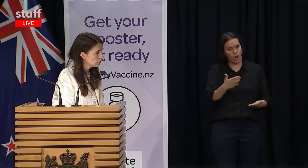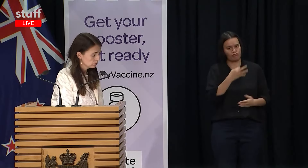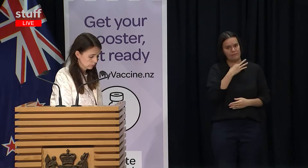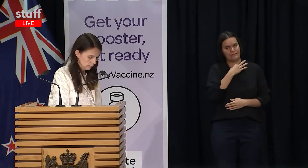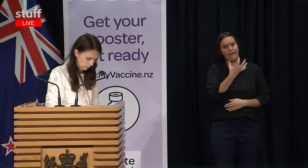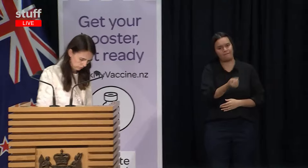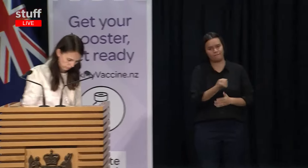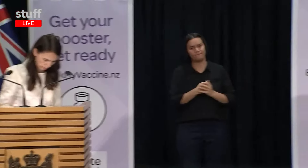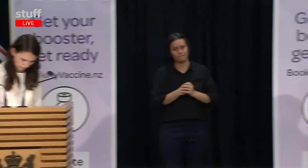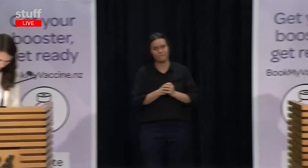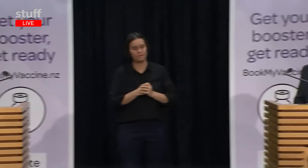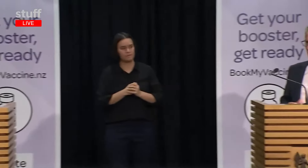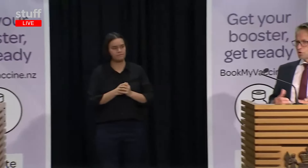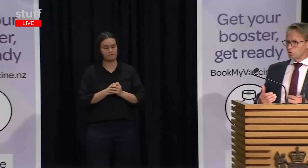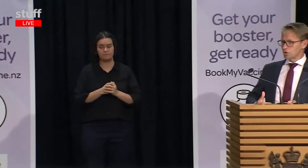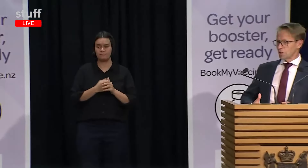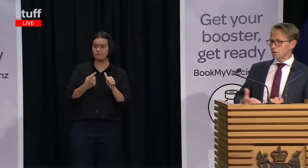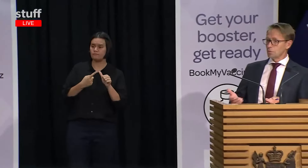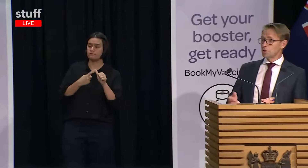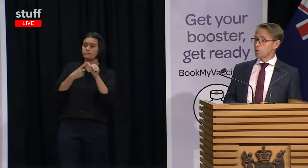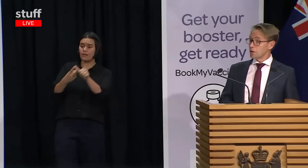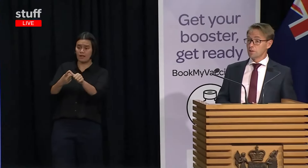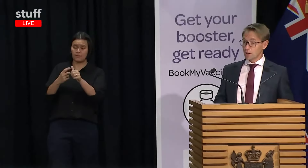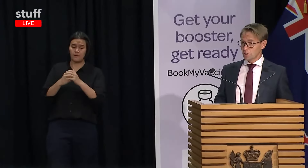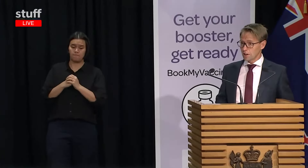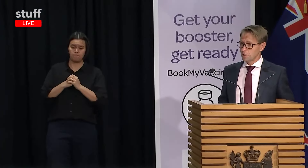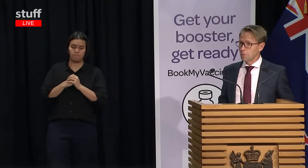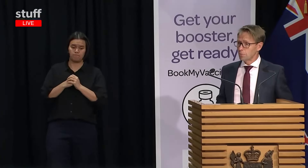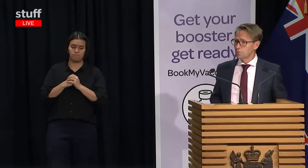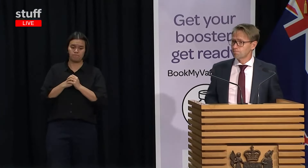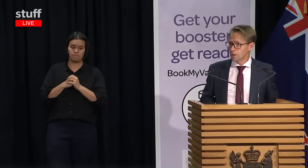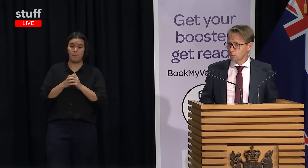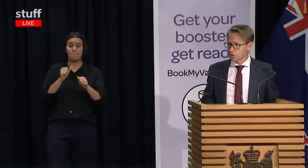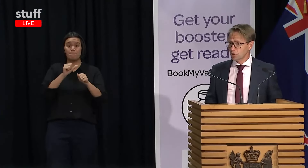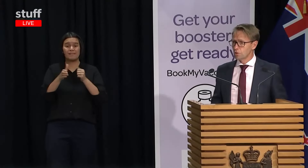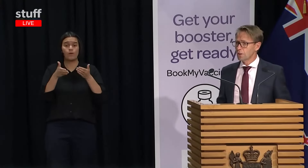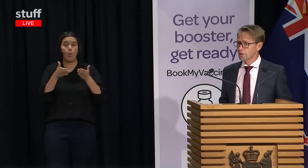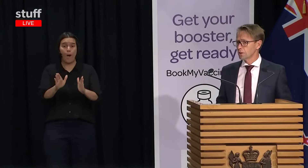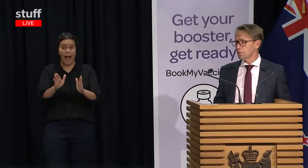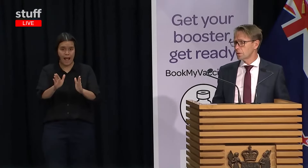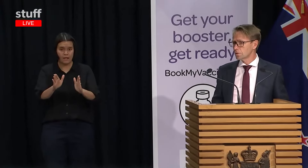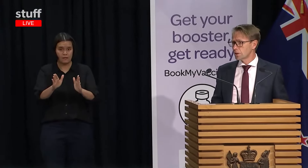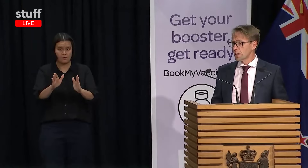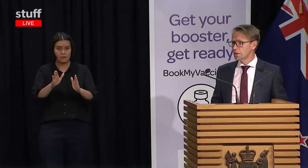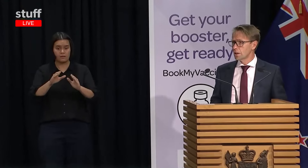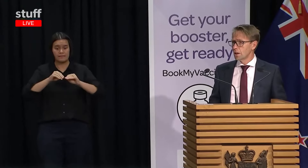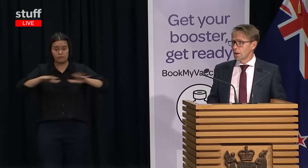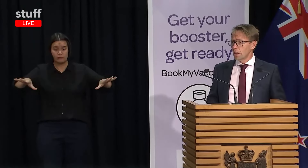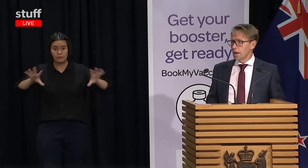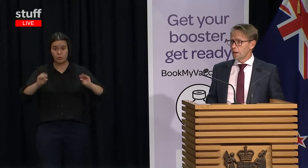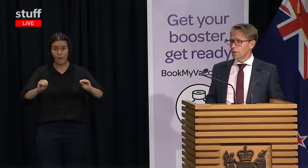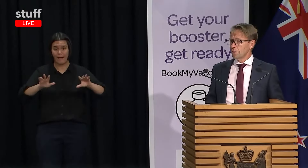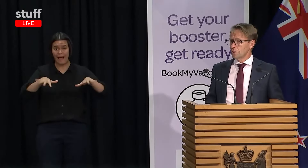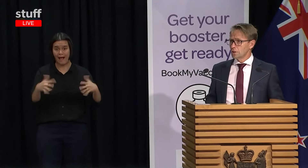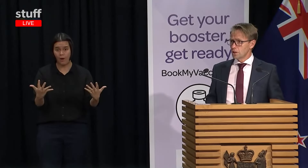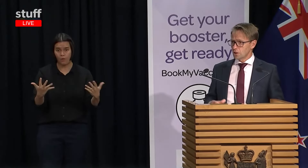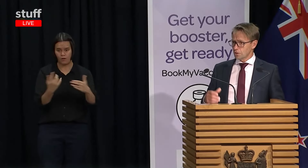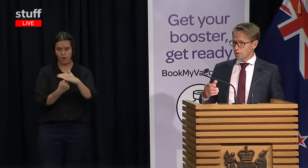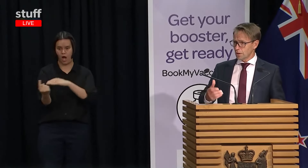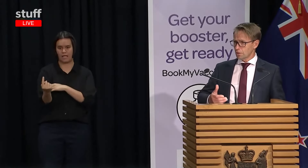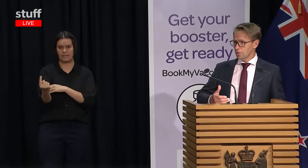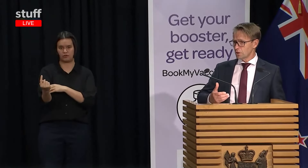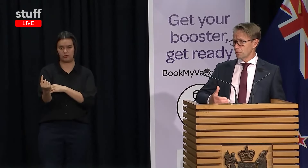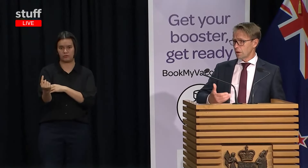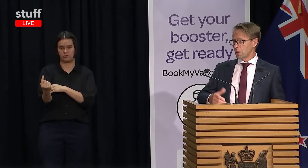to reiterate, the mainstay of course, reducing onward spread is isolating people. It's what served us so well to date. The